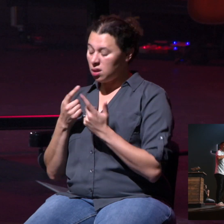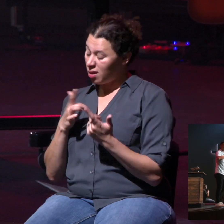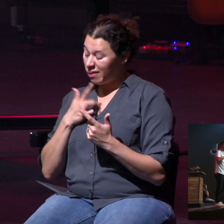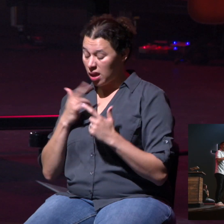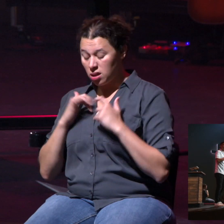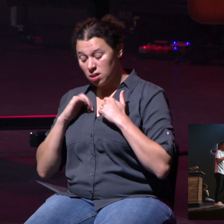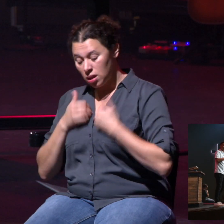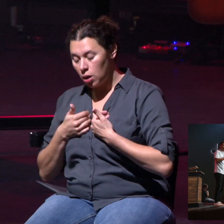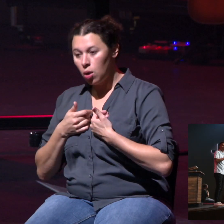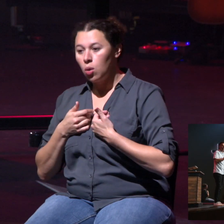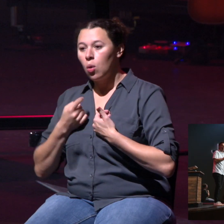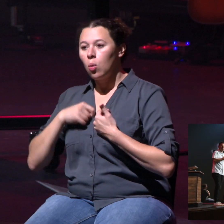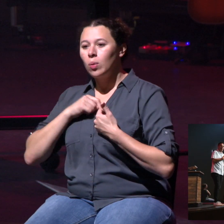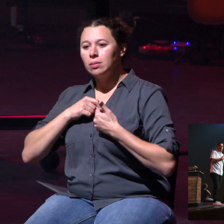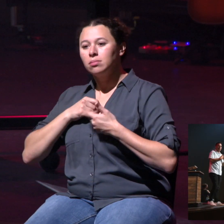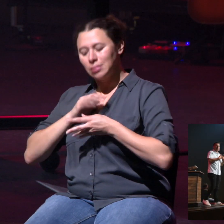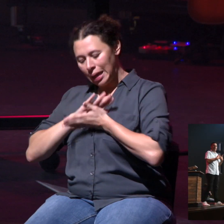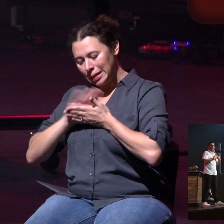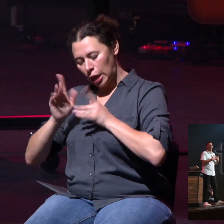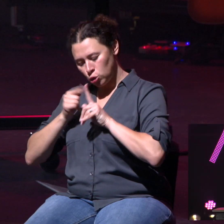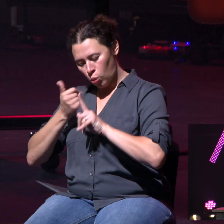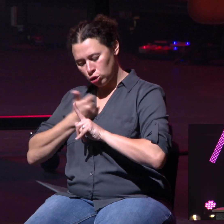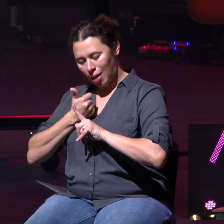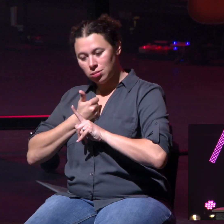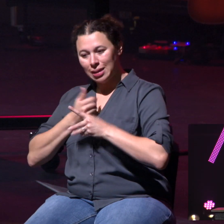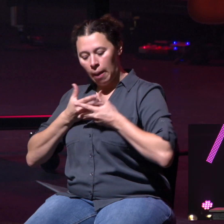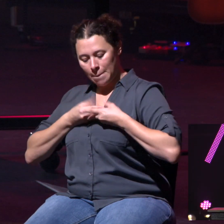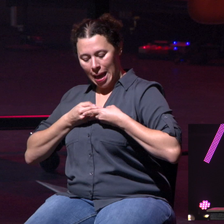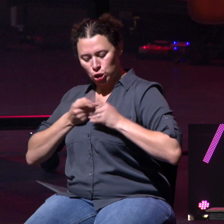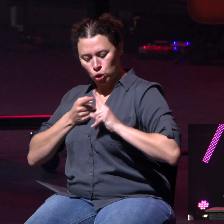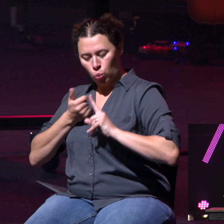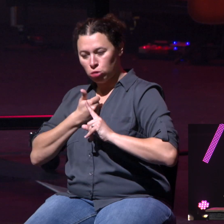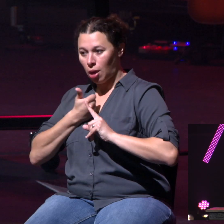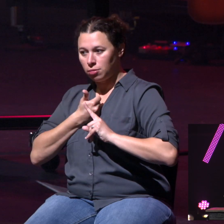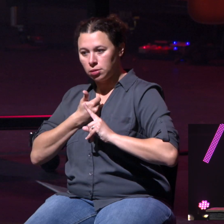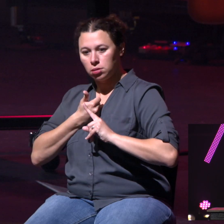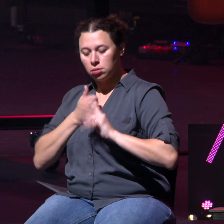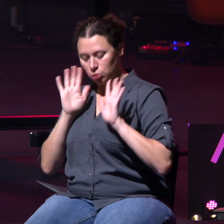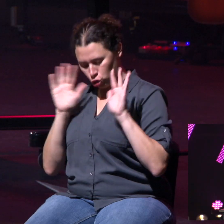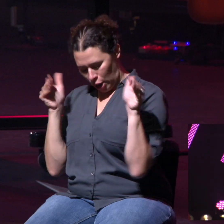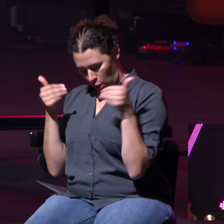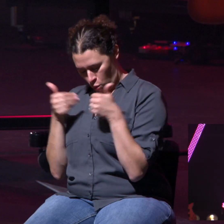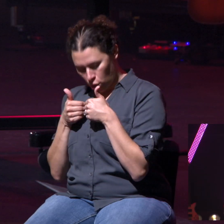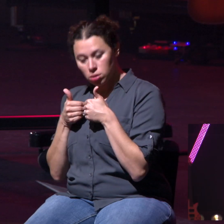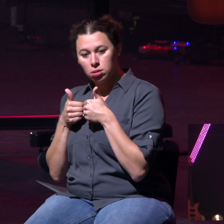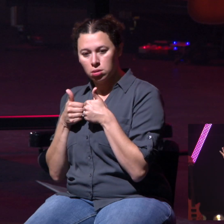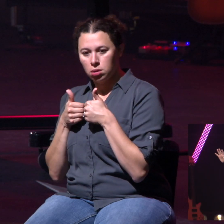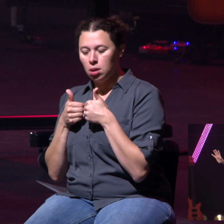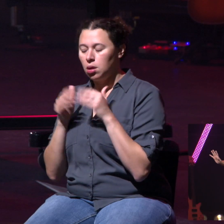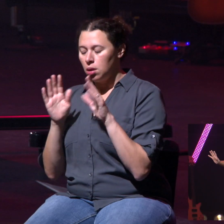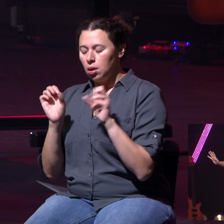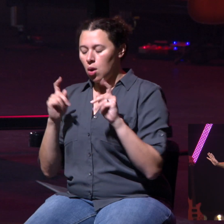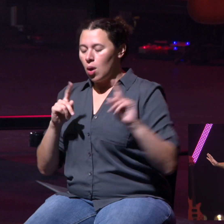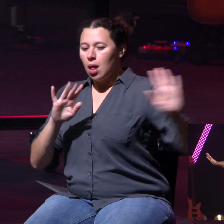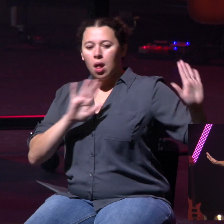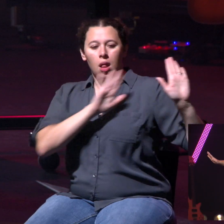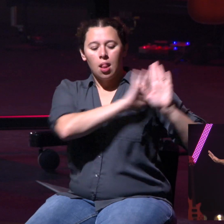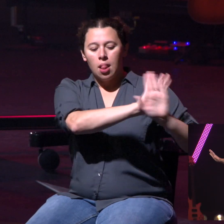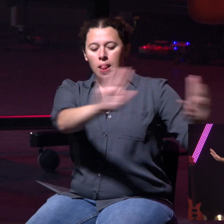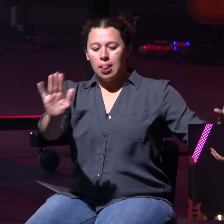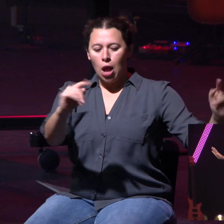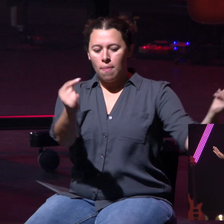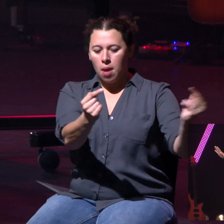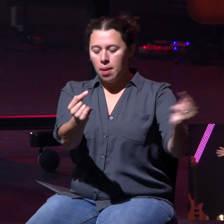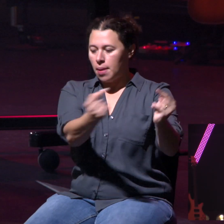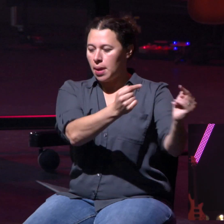this compassion on ourselves because in those moments what we've learned to do is we've learned to tune out the pain of everybody else around